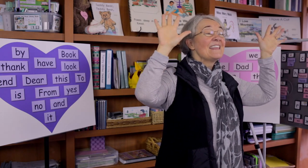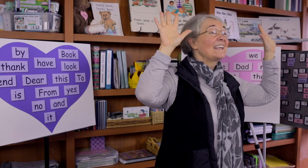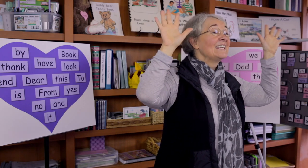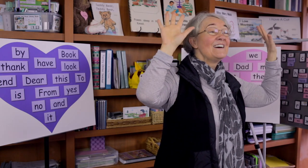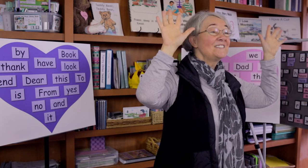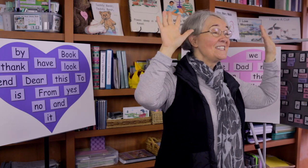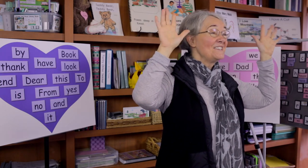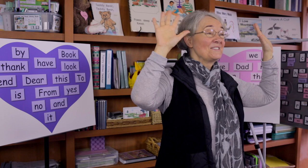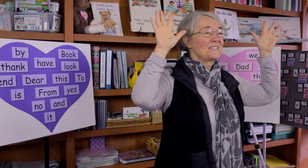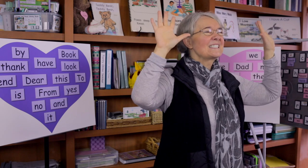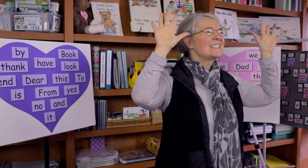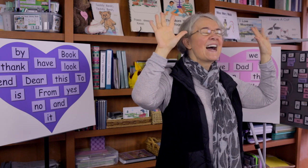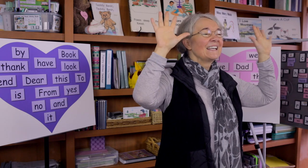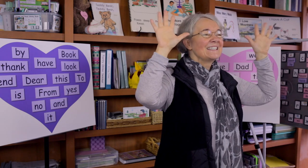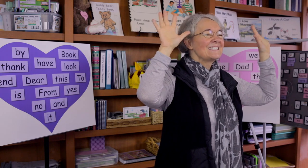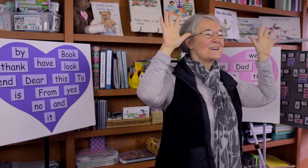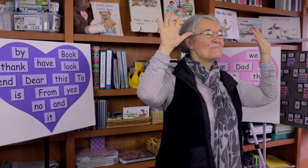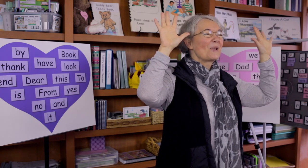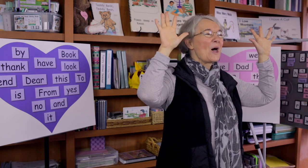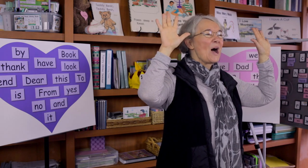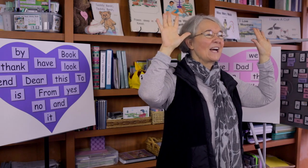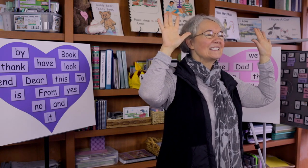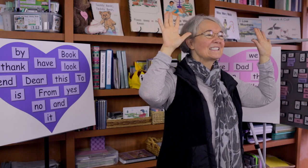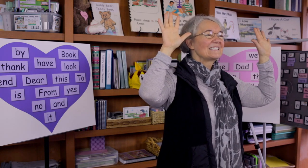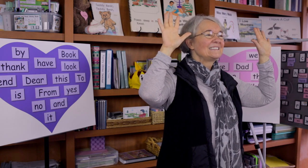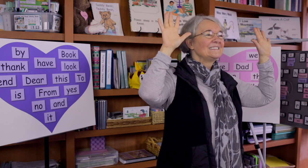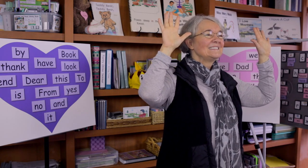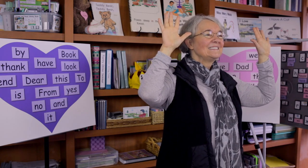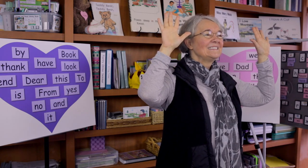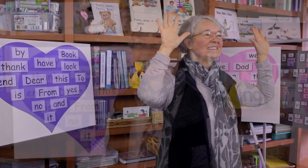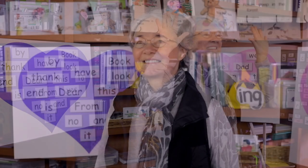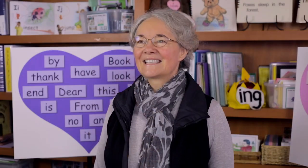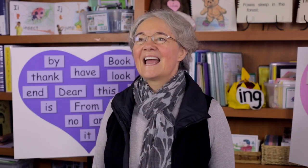And then they love to do silent applause.